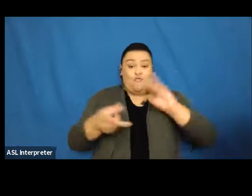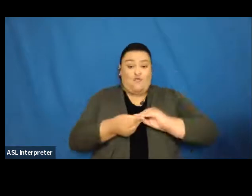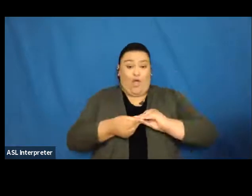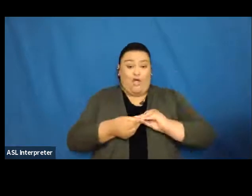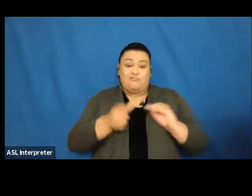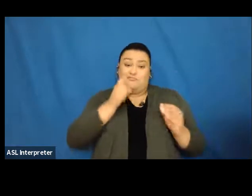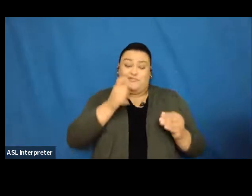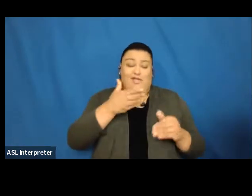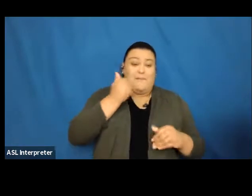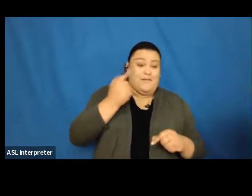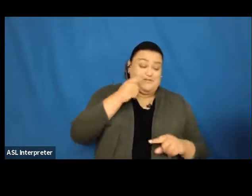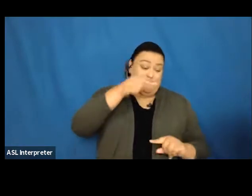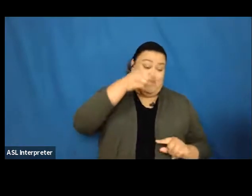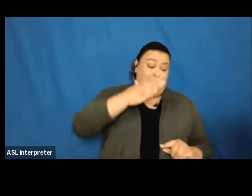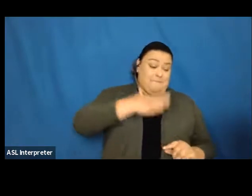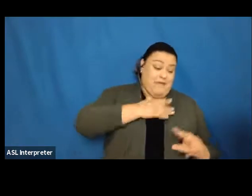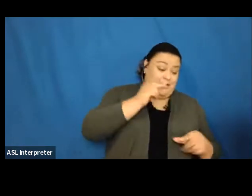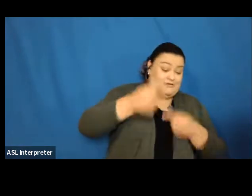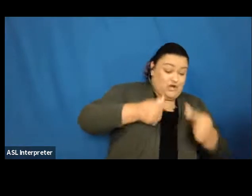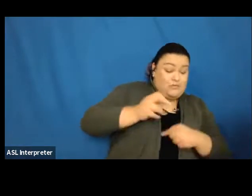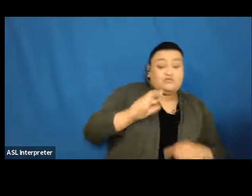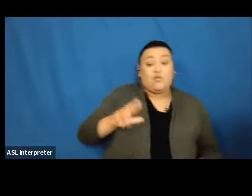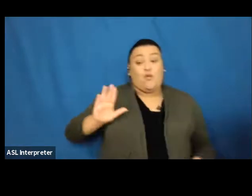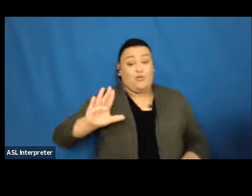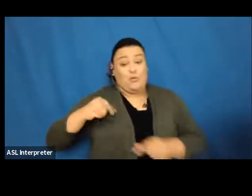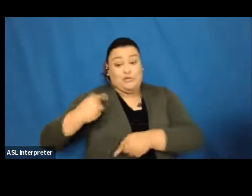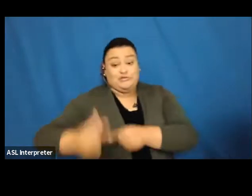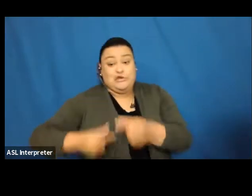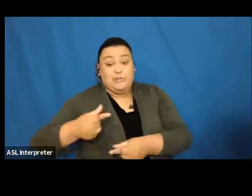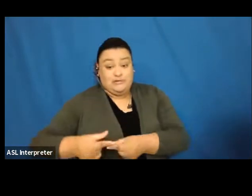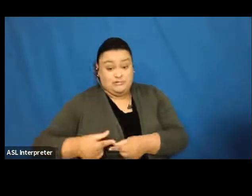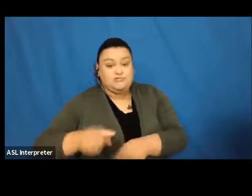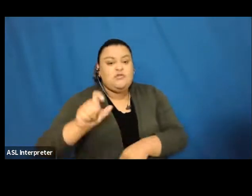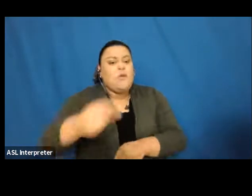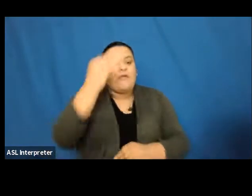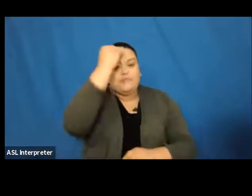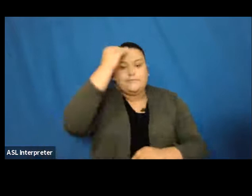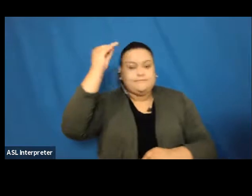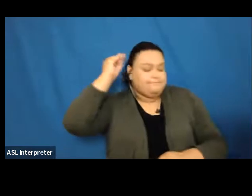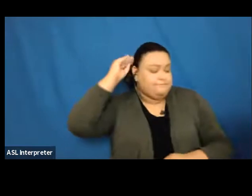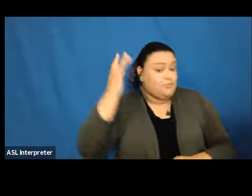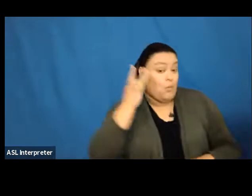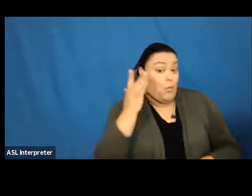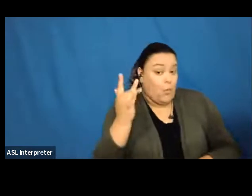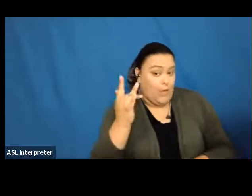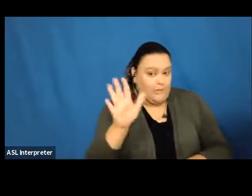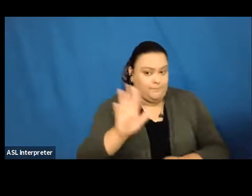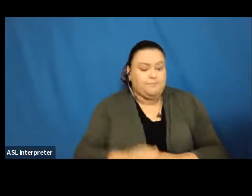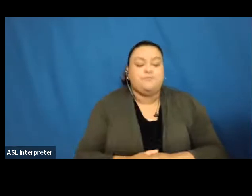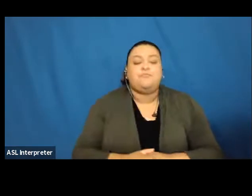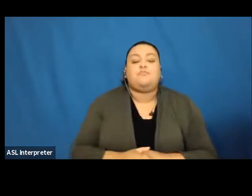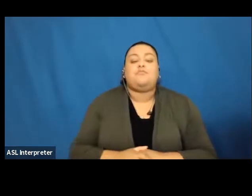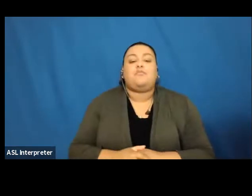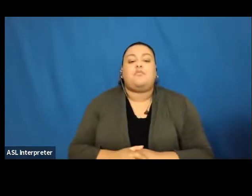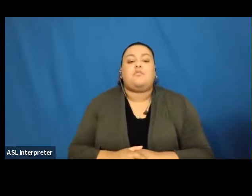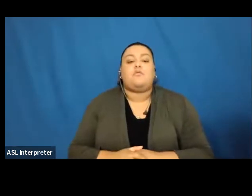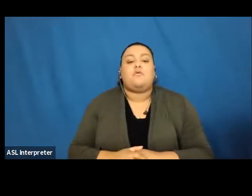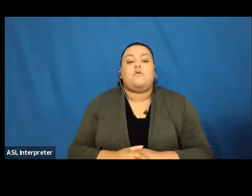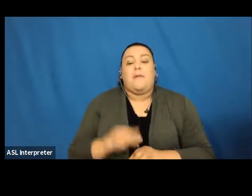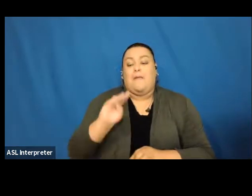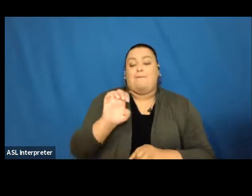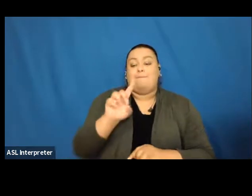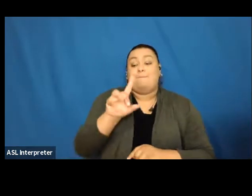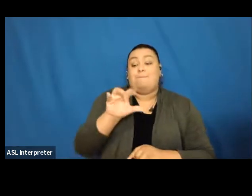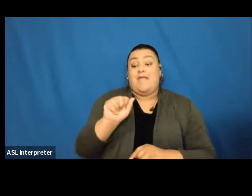and this one, your generation. You got to keep in mind the reason for that is that big media news,